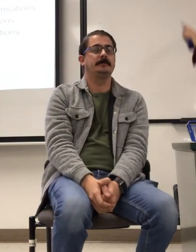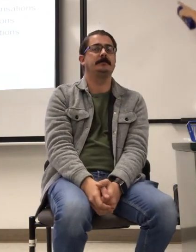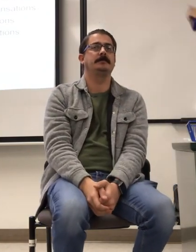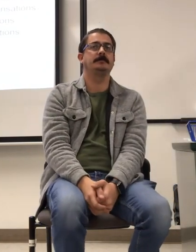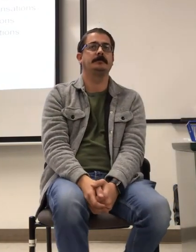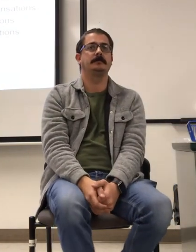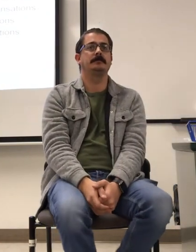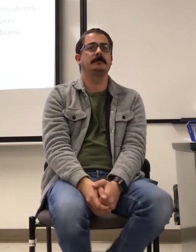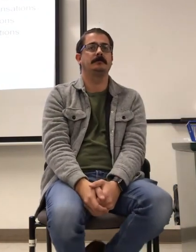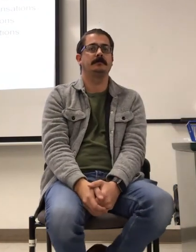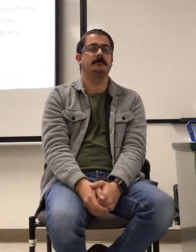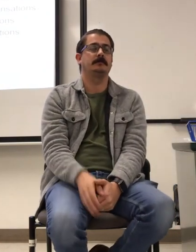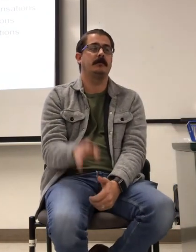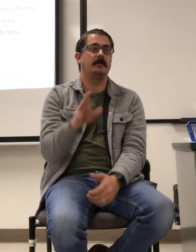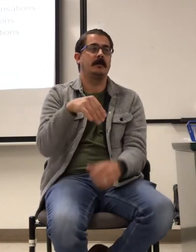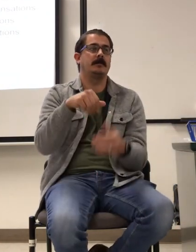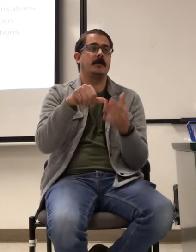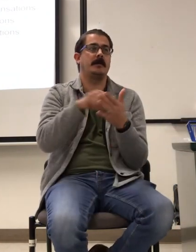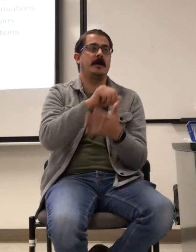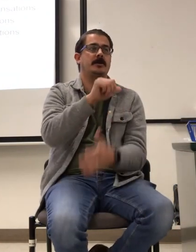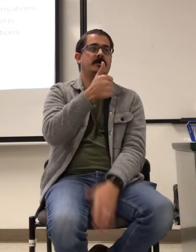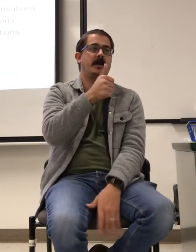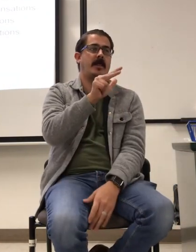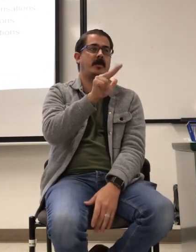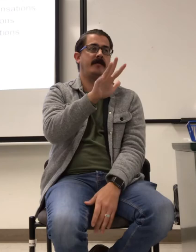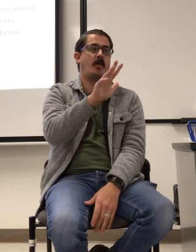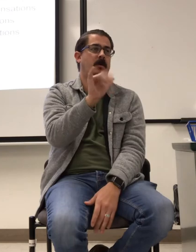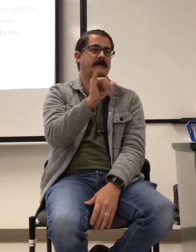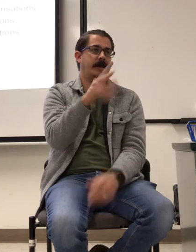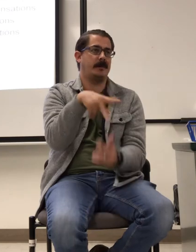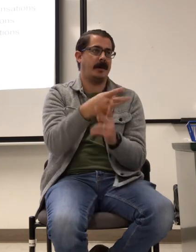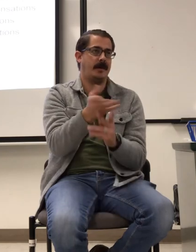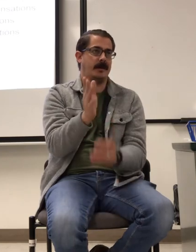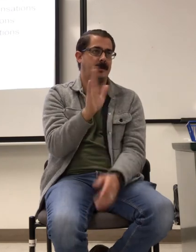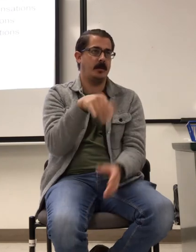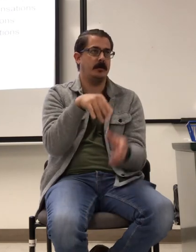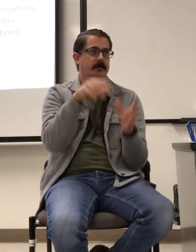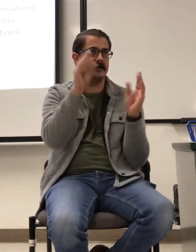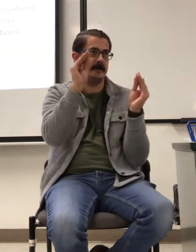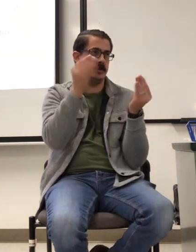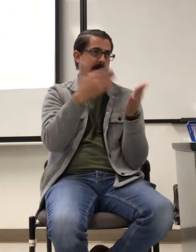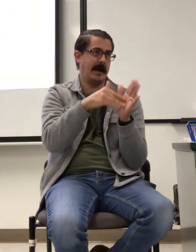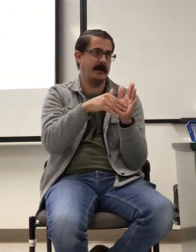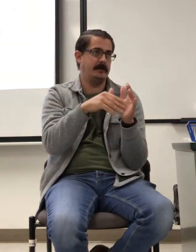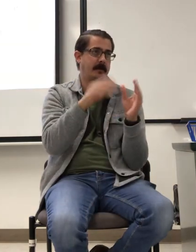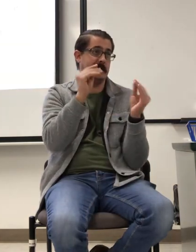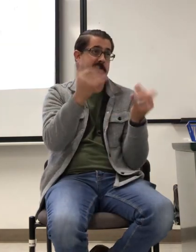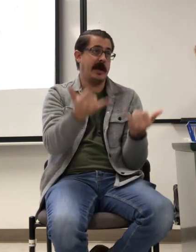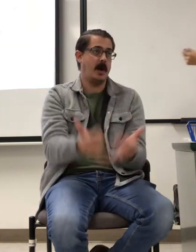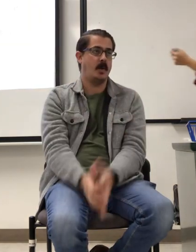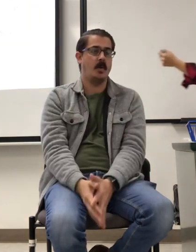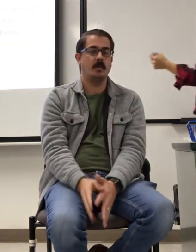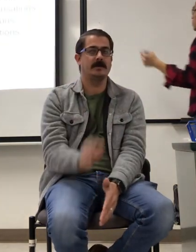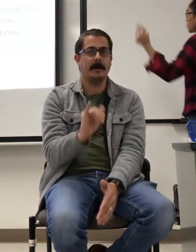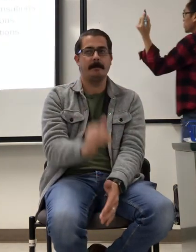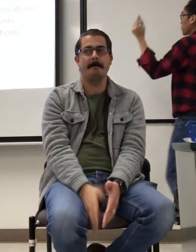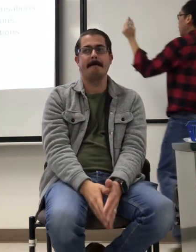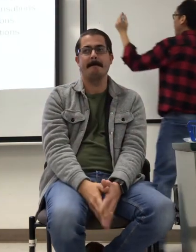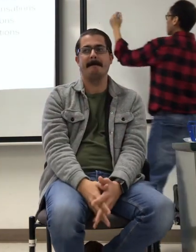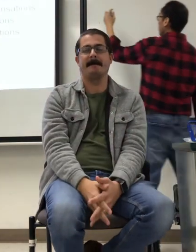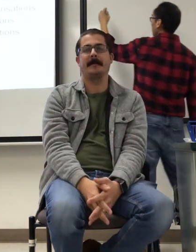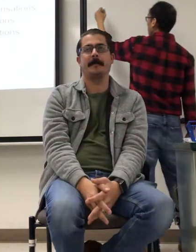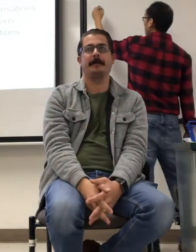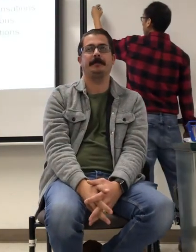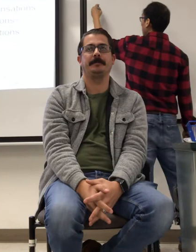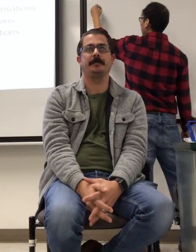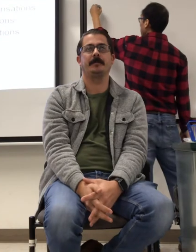Okay, look at page 1034, it's the same kind of, it'll reteach you what I'm teaching you now. So just for